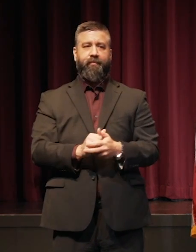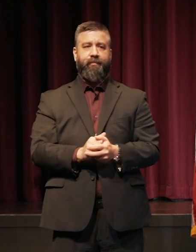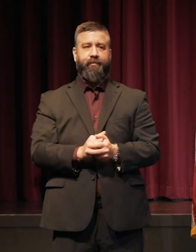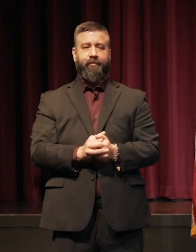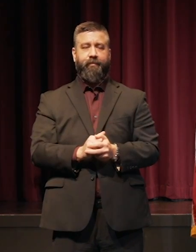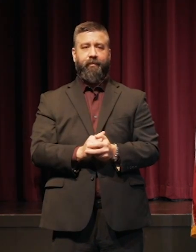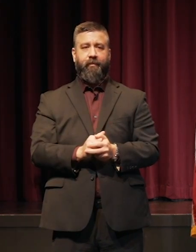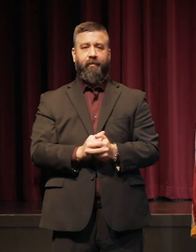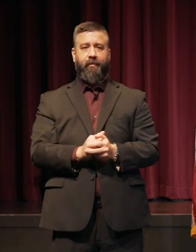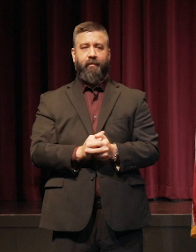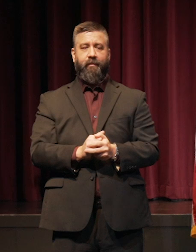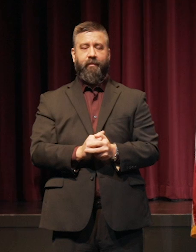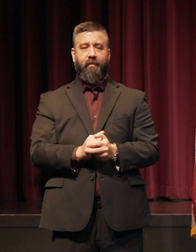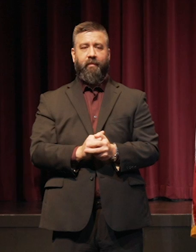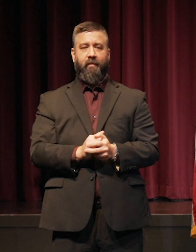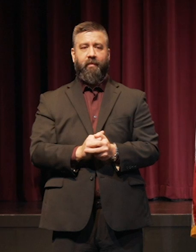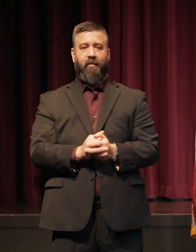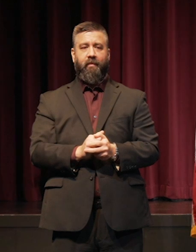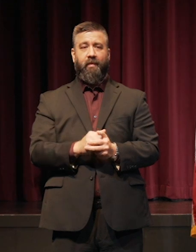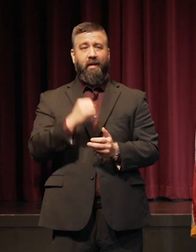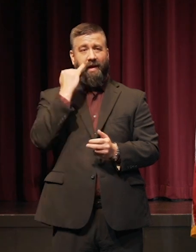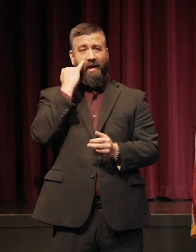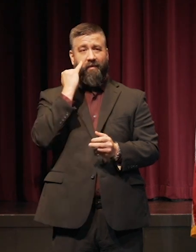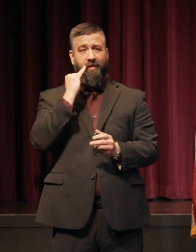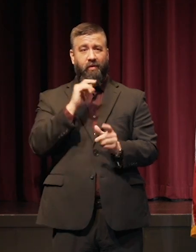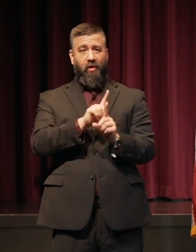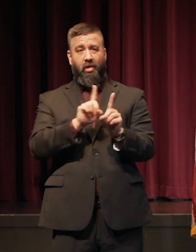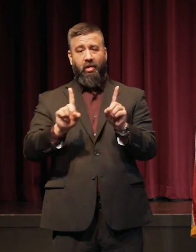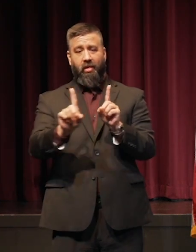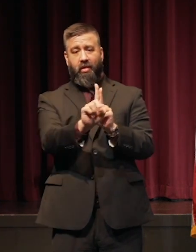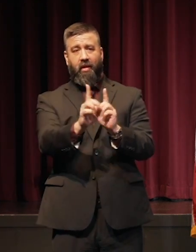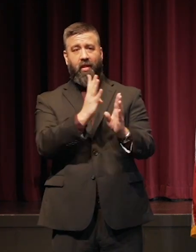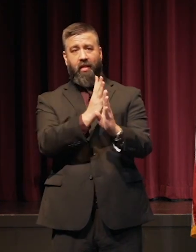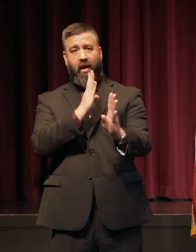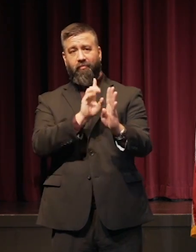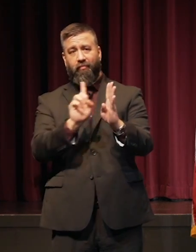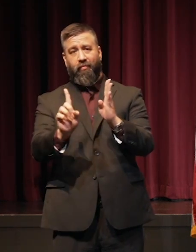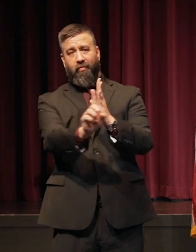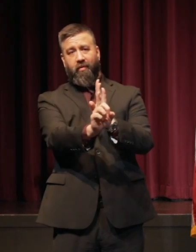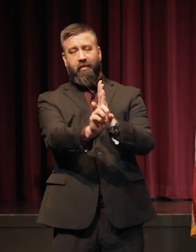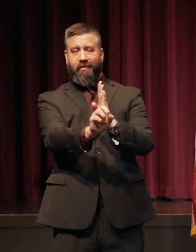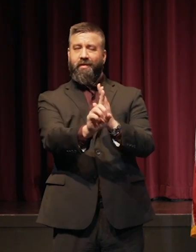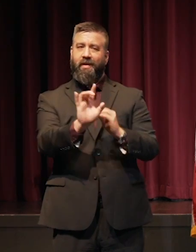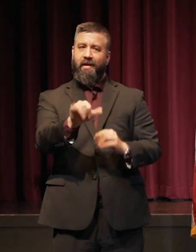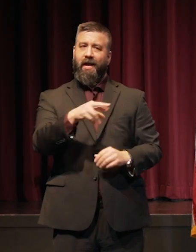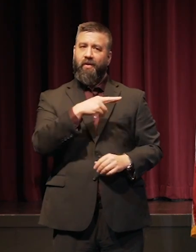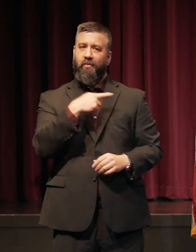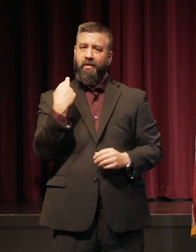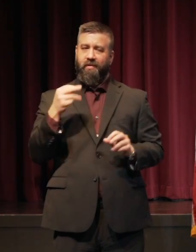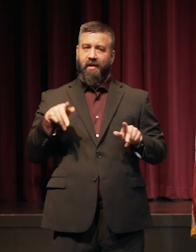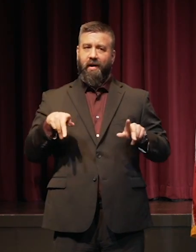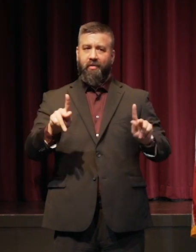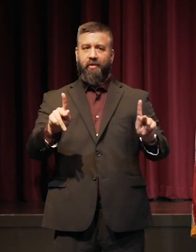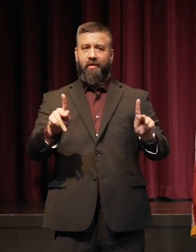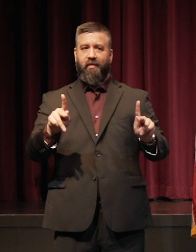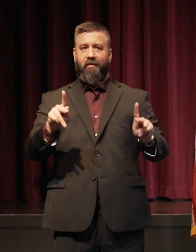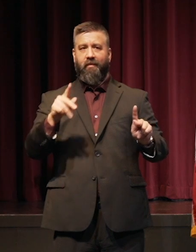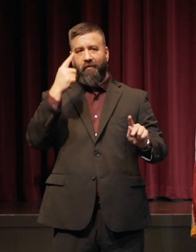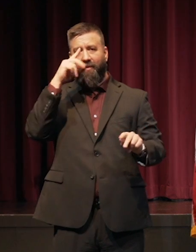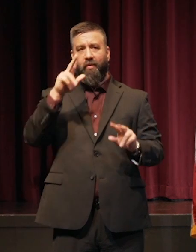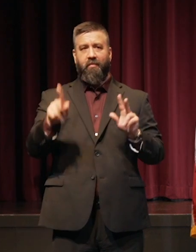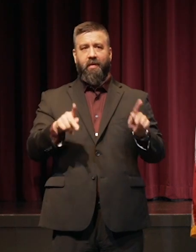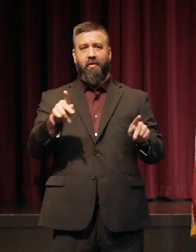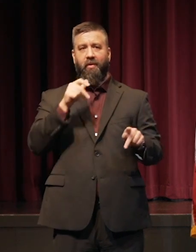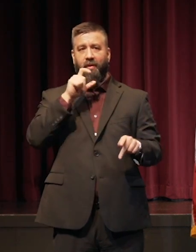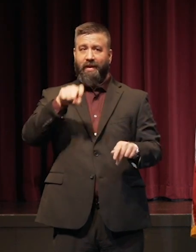Doing so, when it's not your turn, really risk the opportunity of someone else